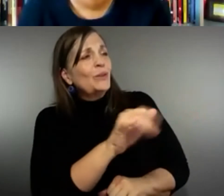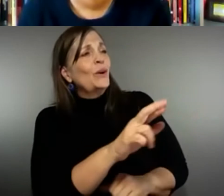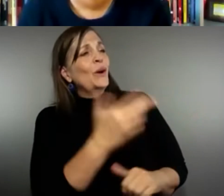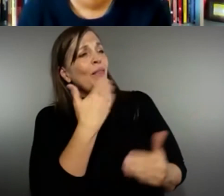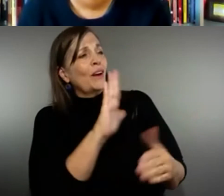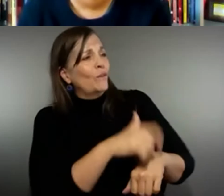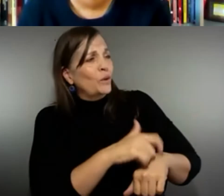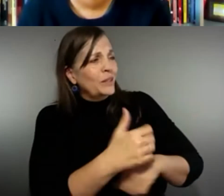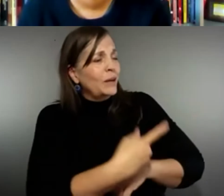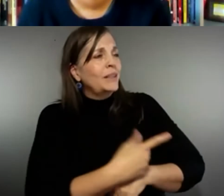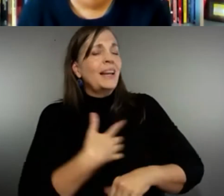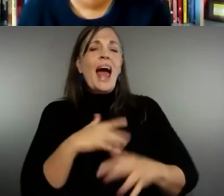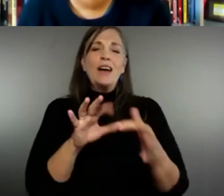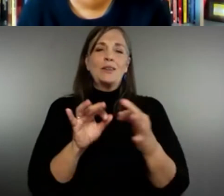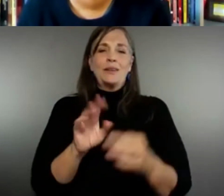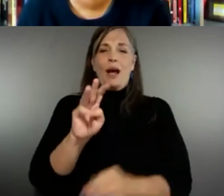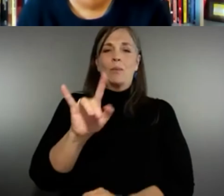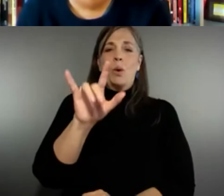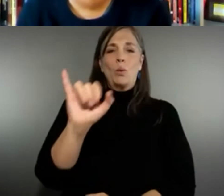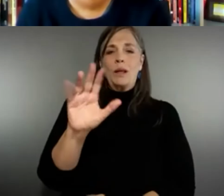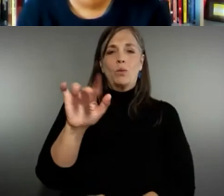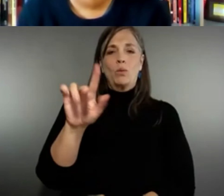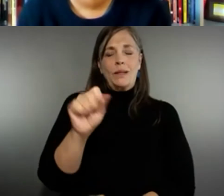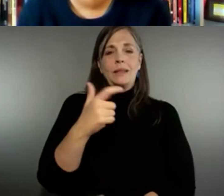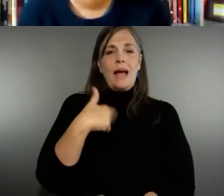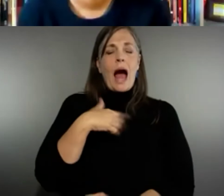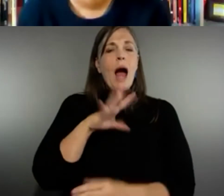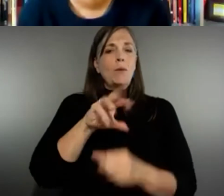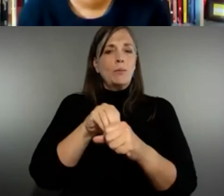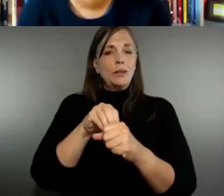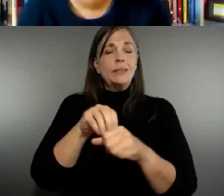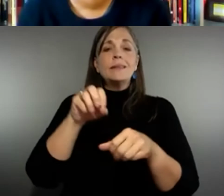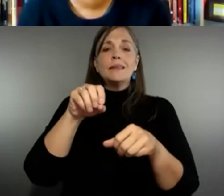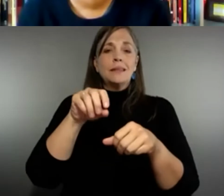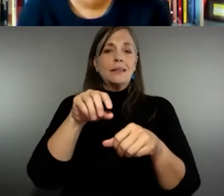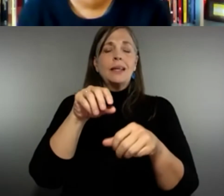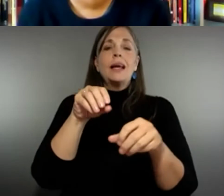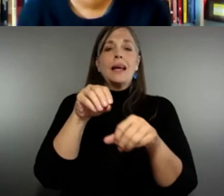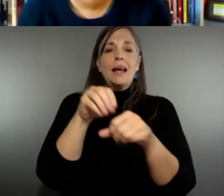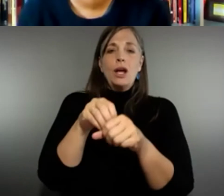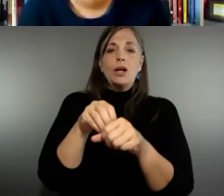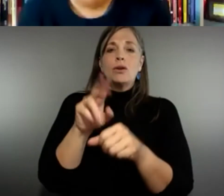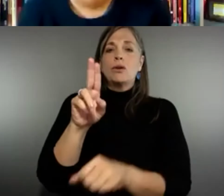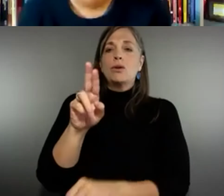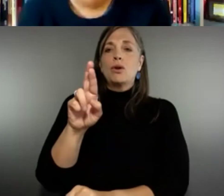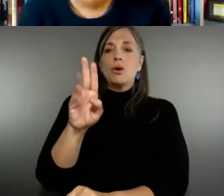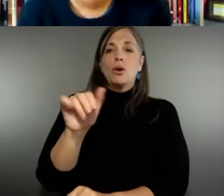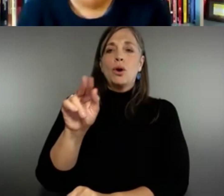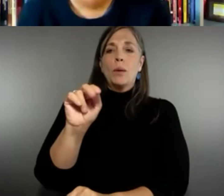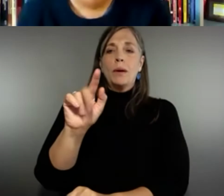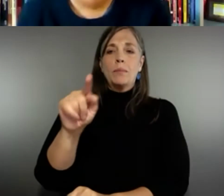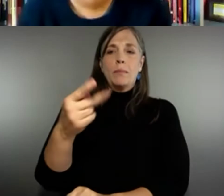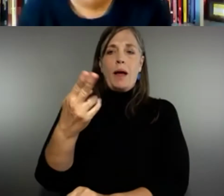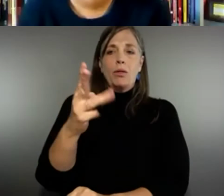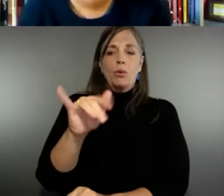as was mentioned my name is willie woods and i'm a participant in urban pathways supportive housing program uh before that though i did